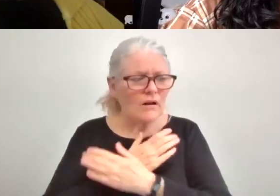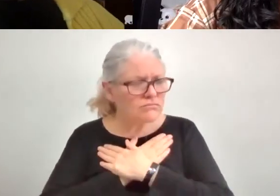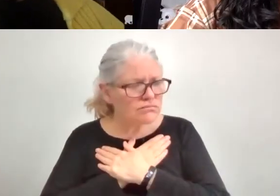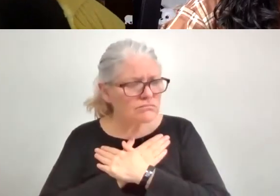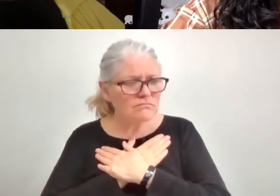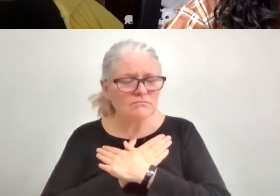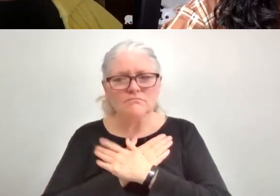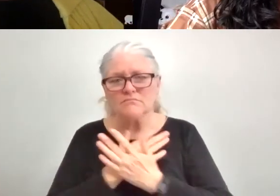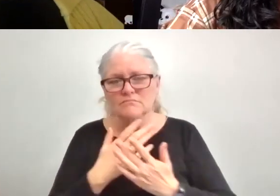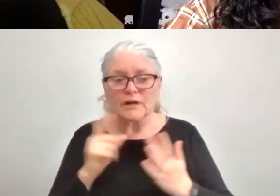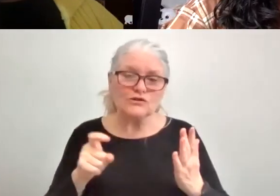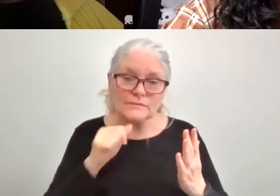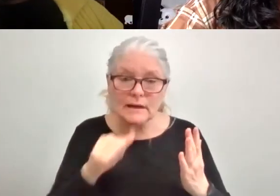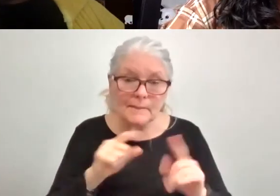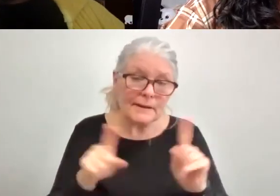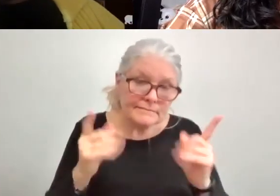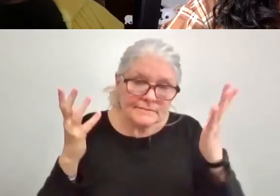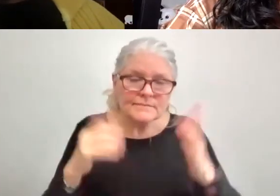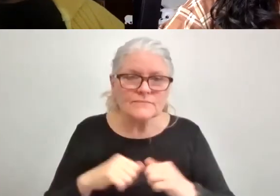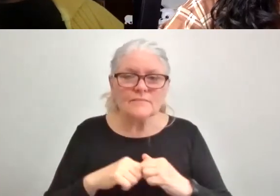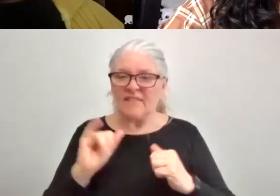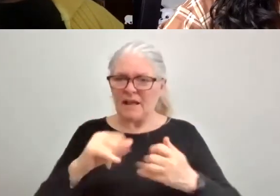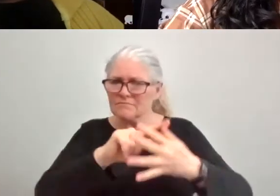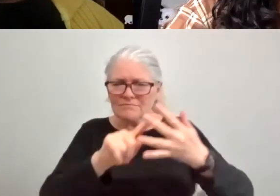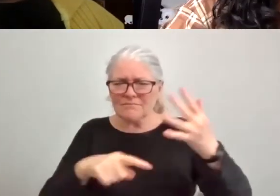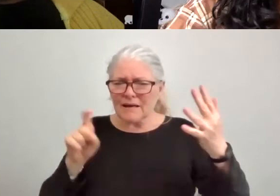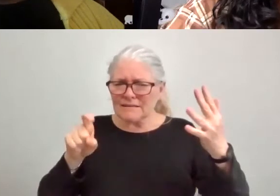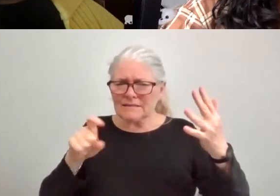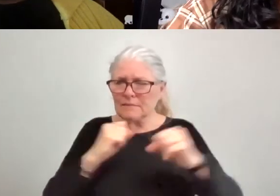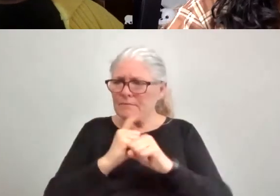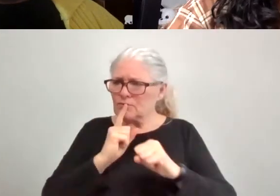I shouldn't, but anyways, I need all those things to make sure that I'm in a good